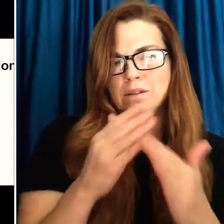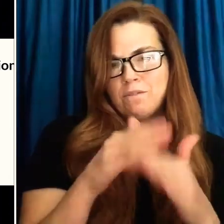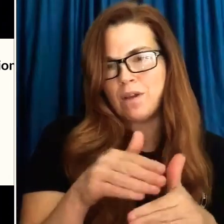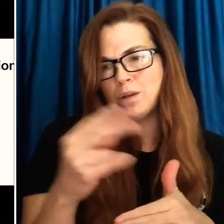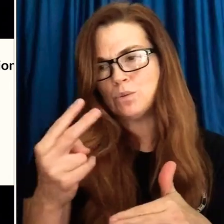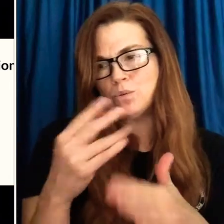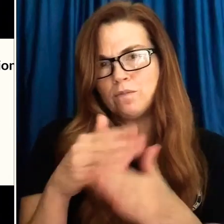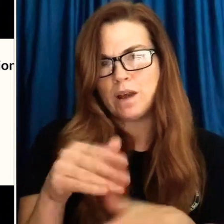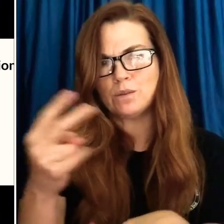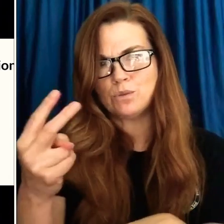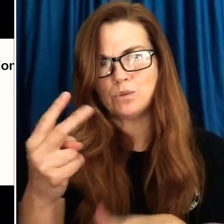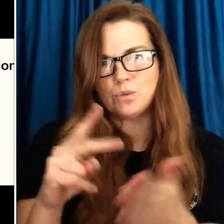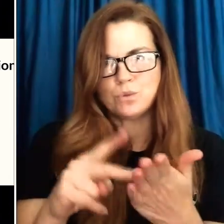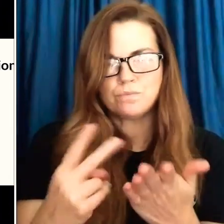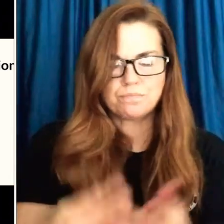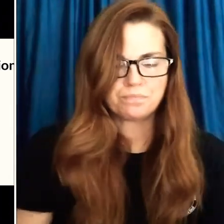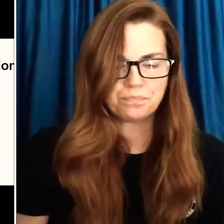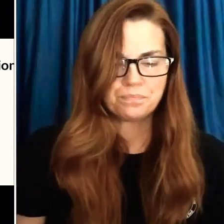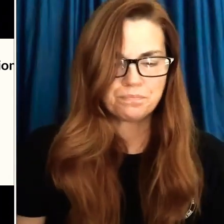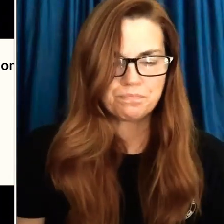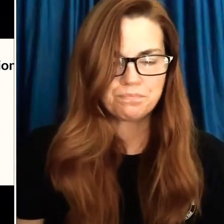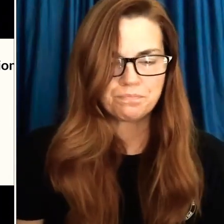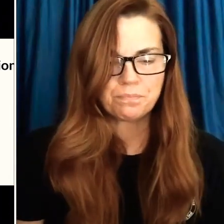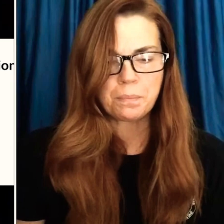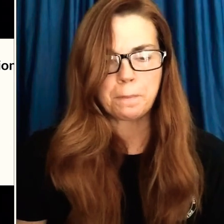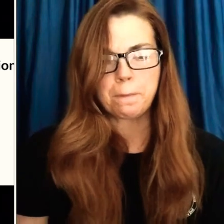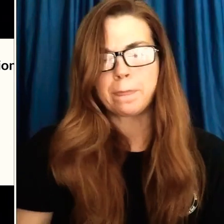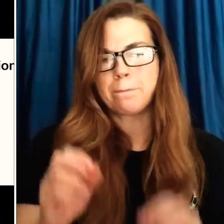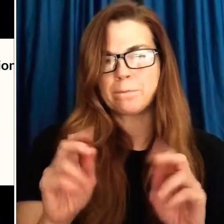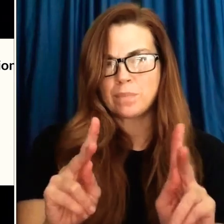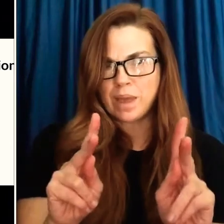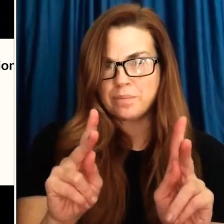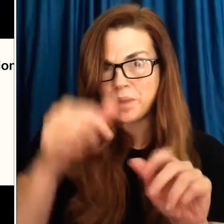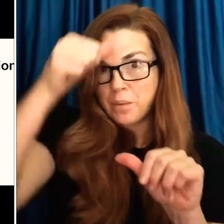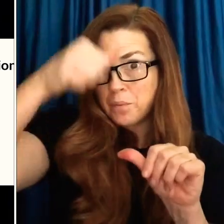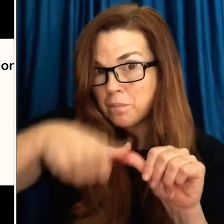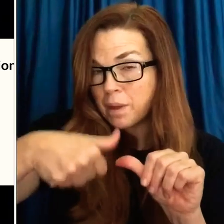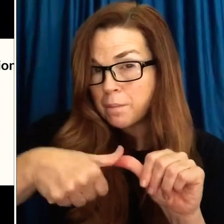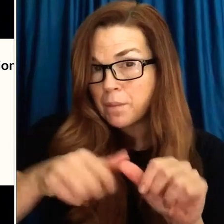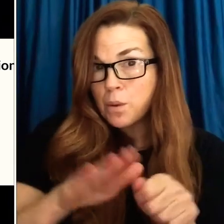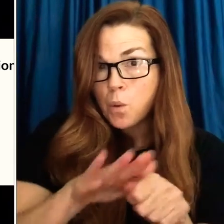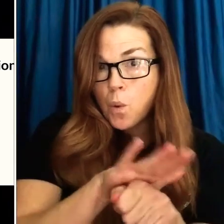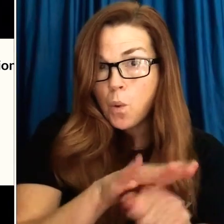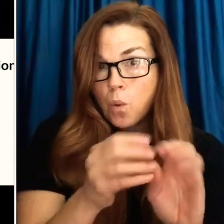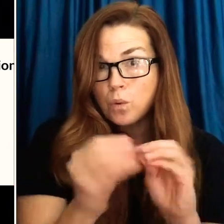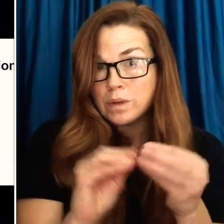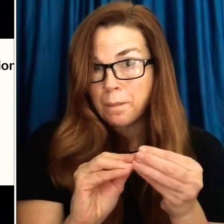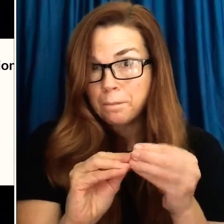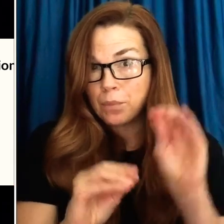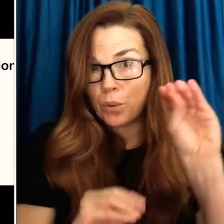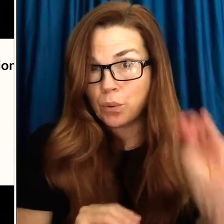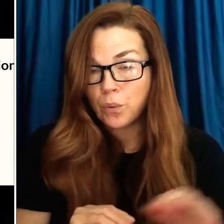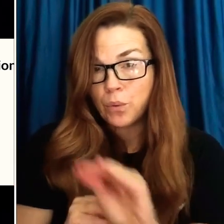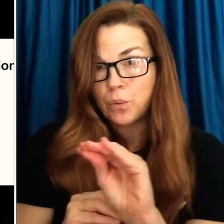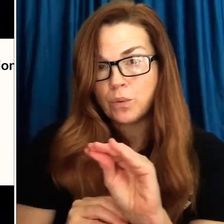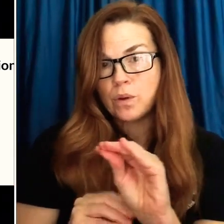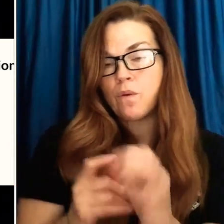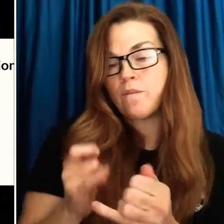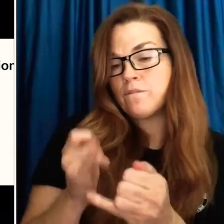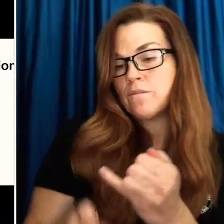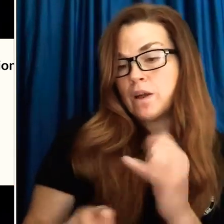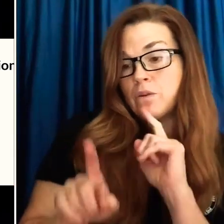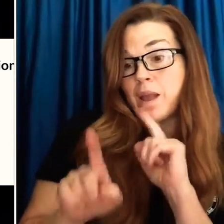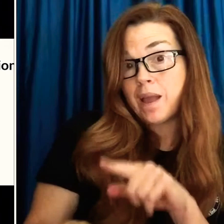simplified by 2 twice or by 4 once. All right. But we can't forget about that whole number. So my final answer is going to